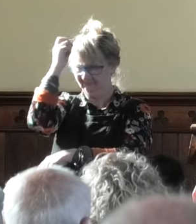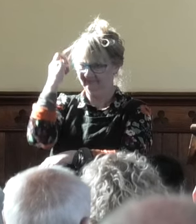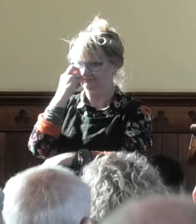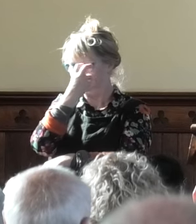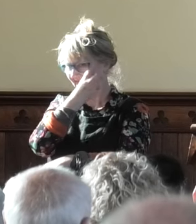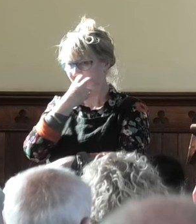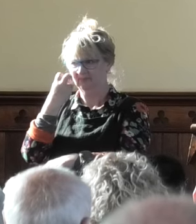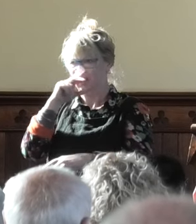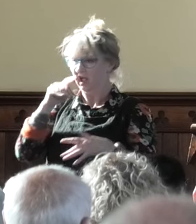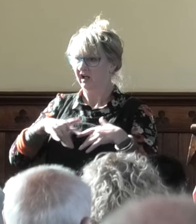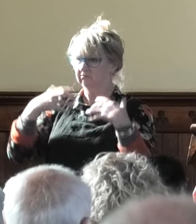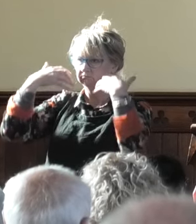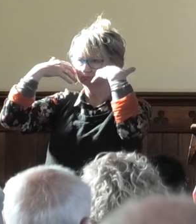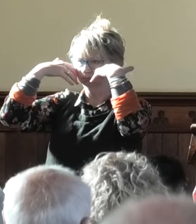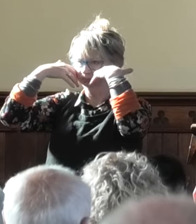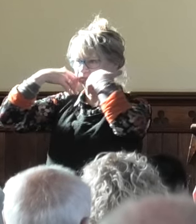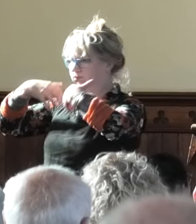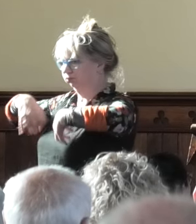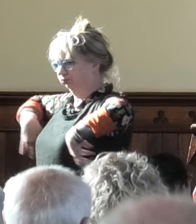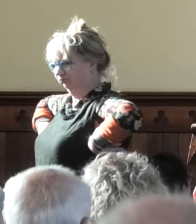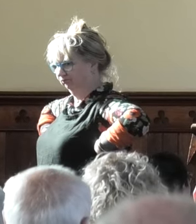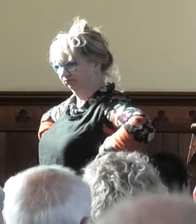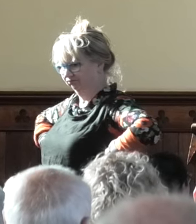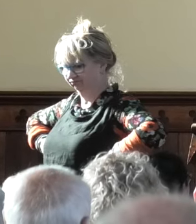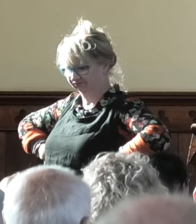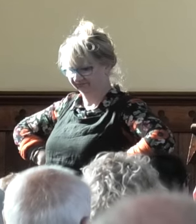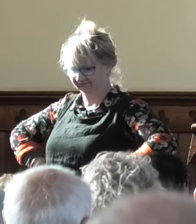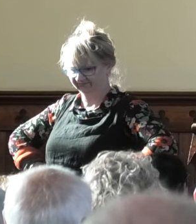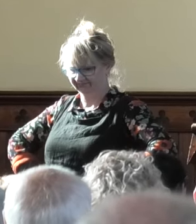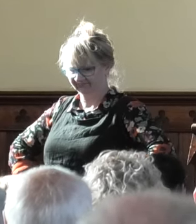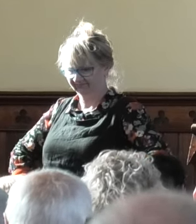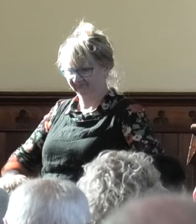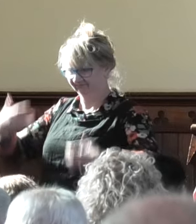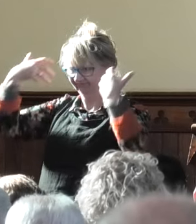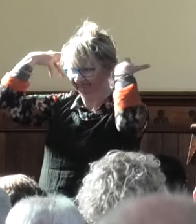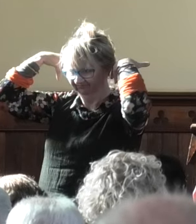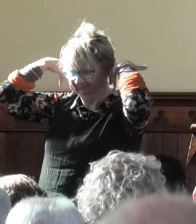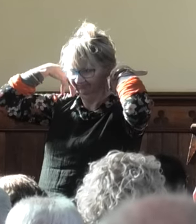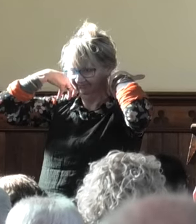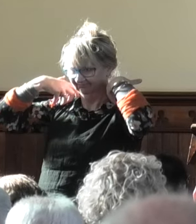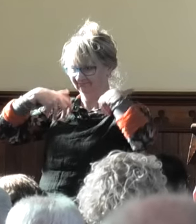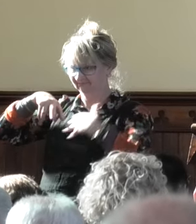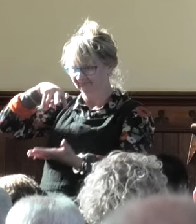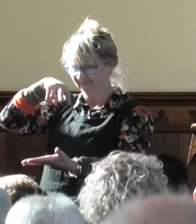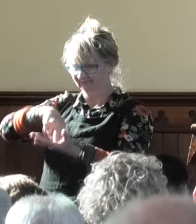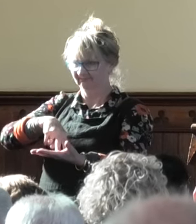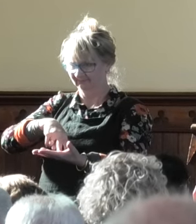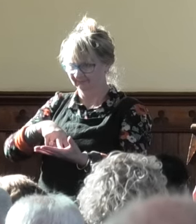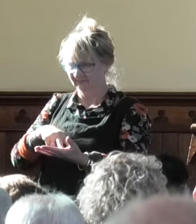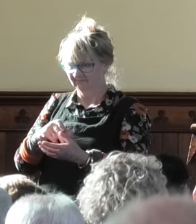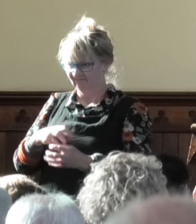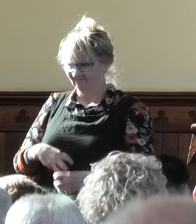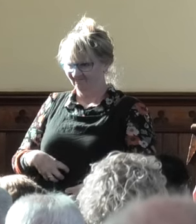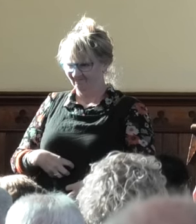face. I could feel perspiration tingling down the back of my neck, and I stood there quietly cursing